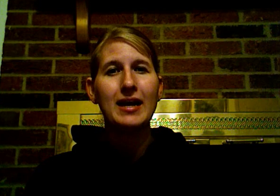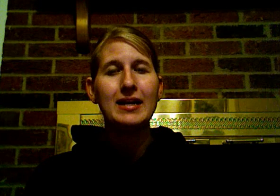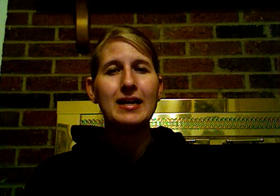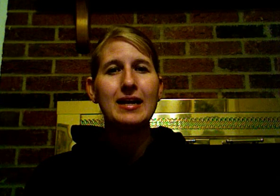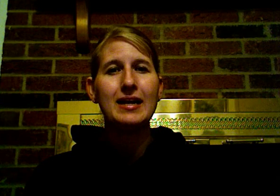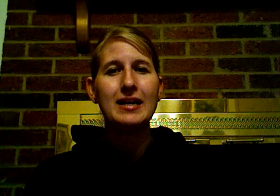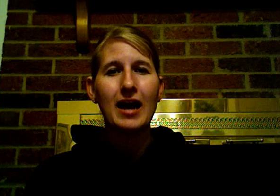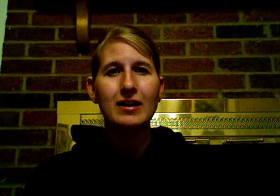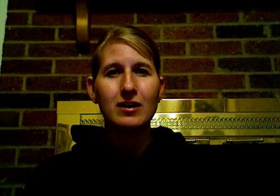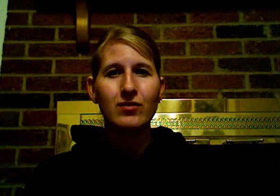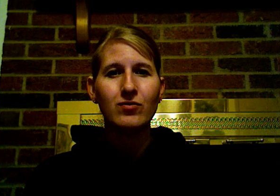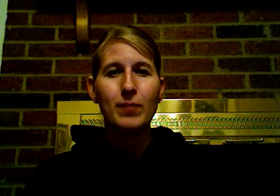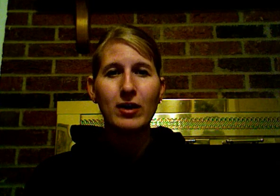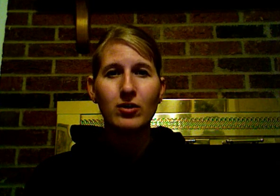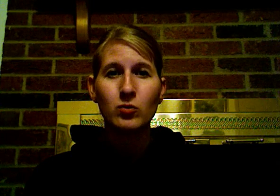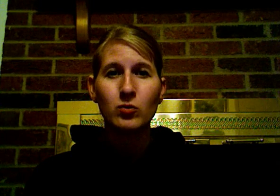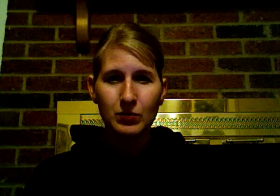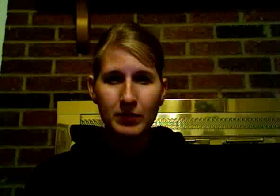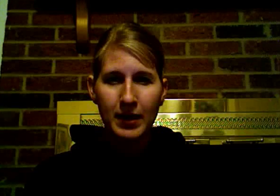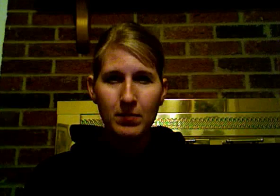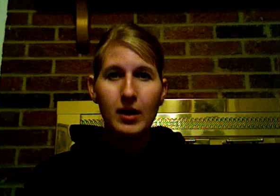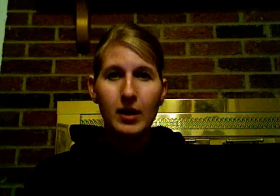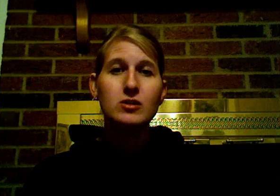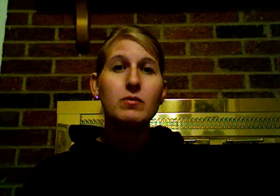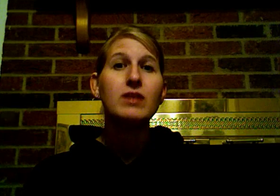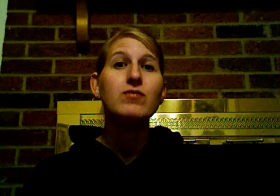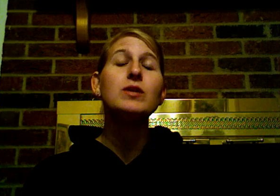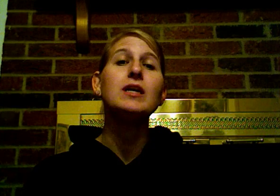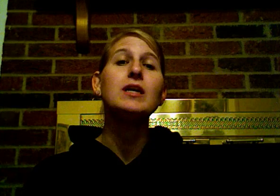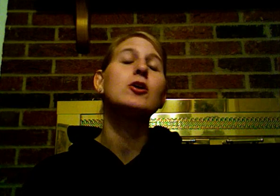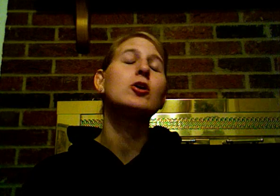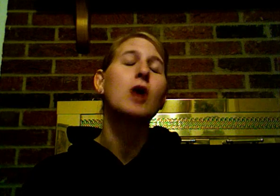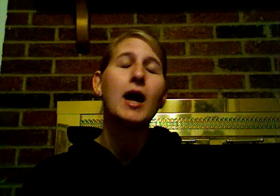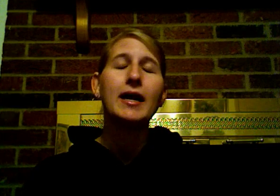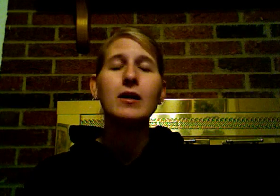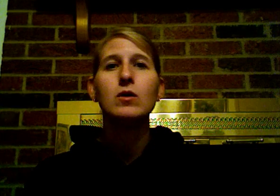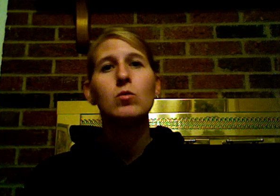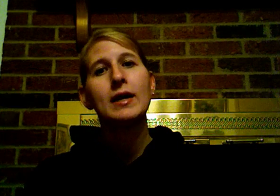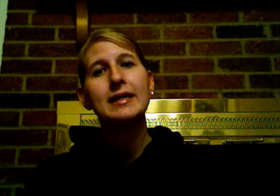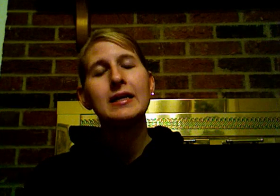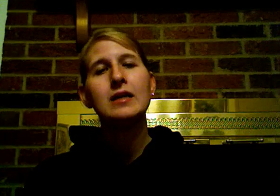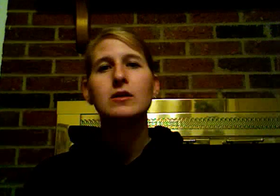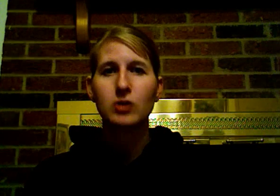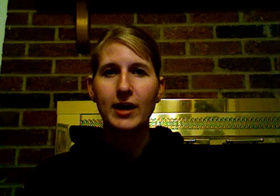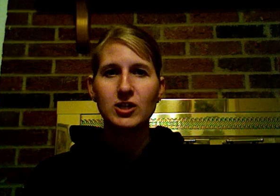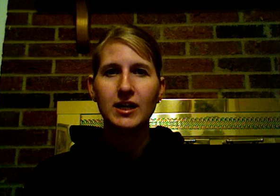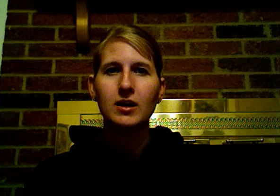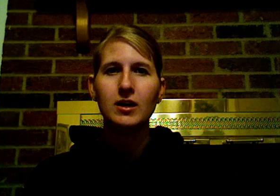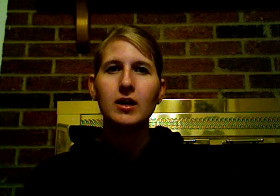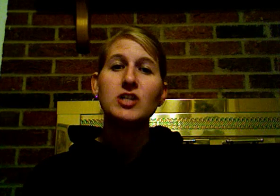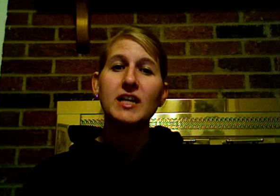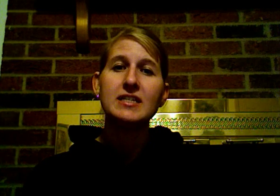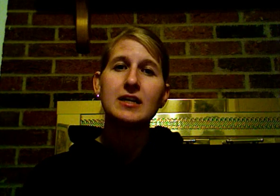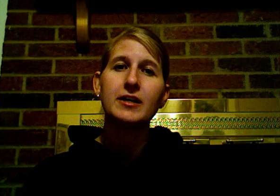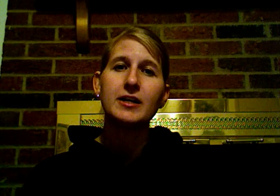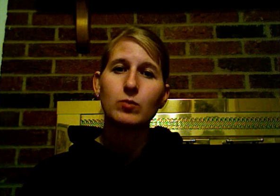getting any kind of background noise from them. So if you hear crying, whining, scratching, chances are it's one